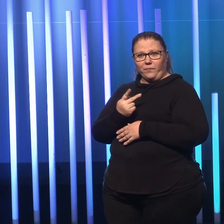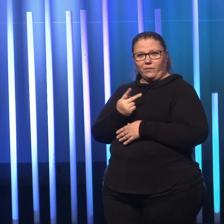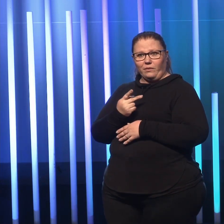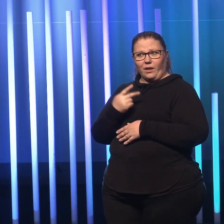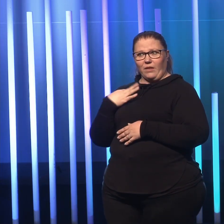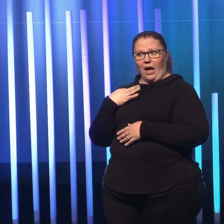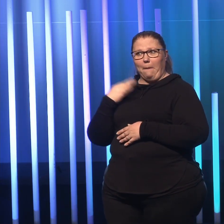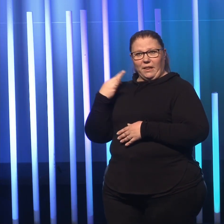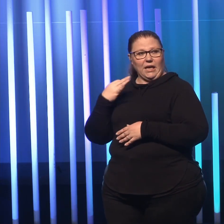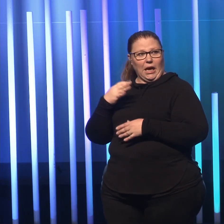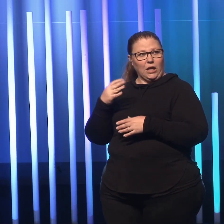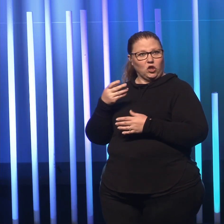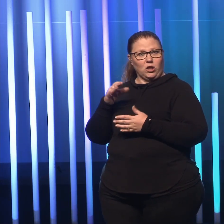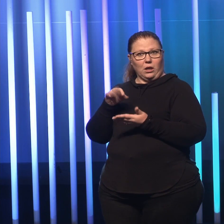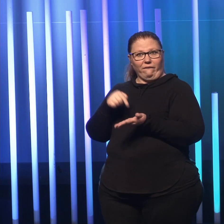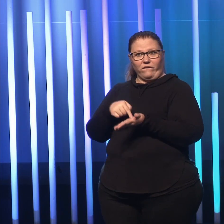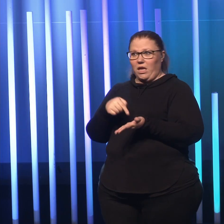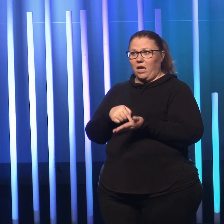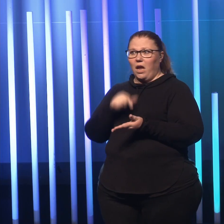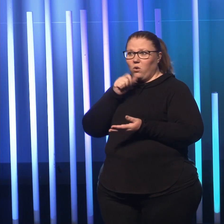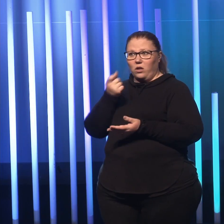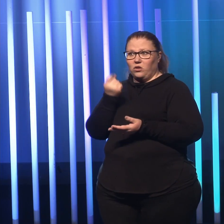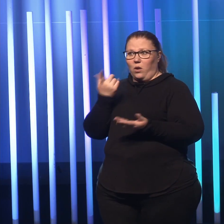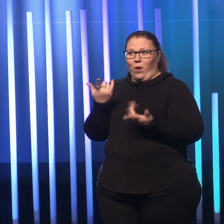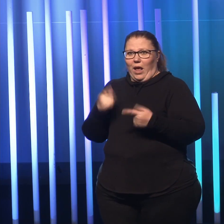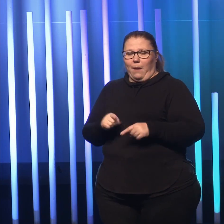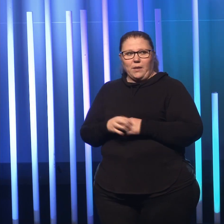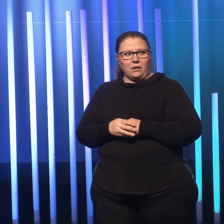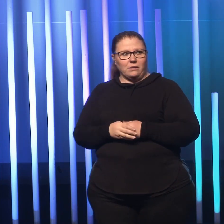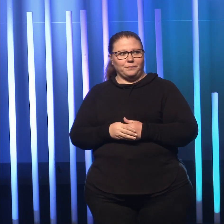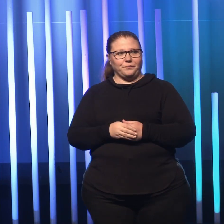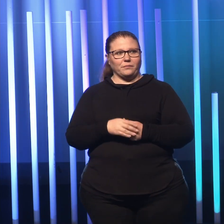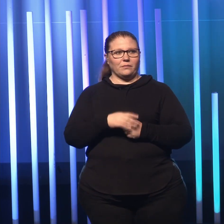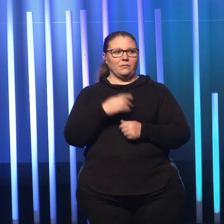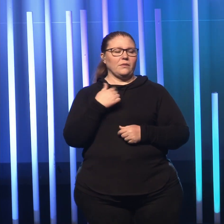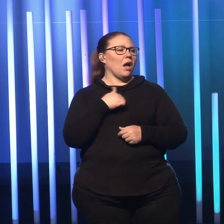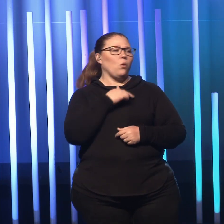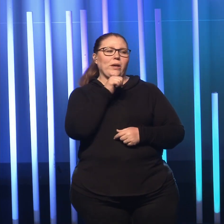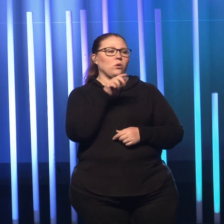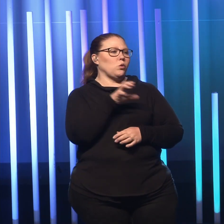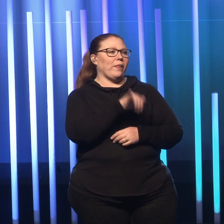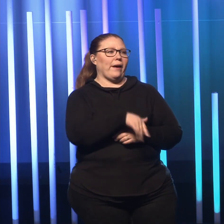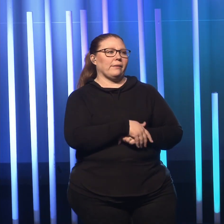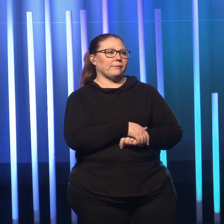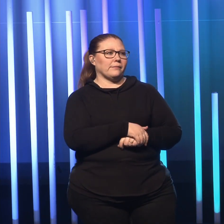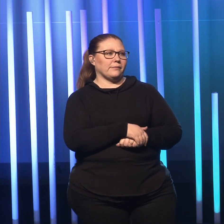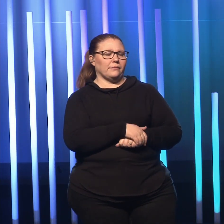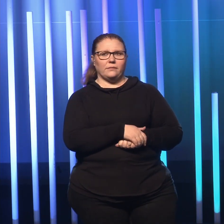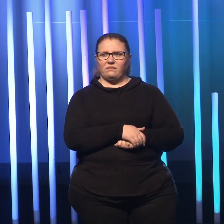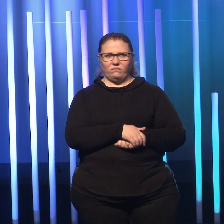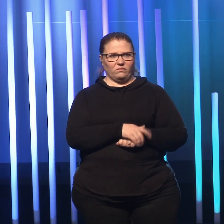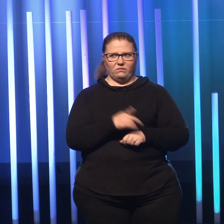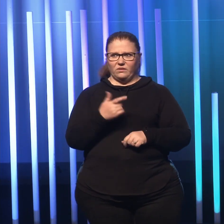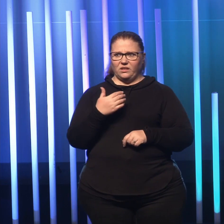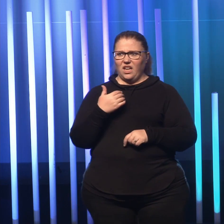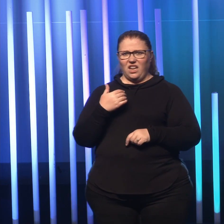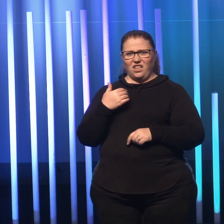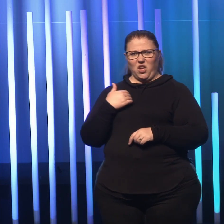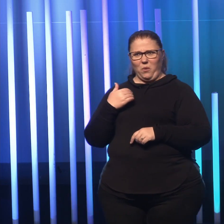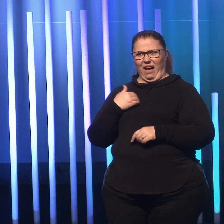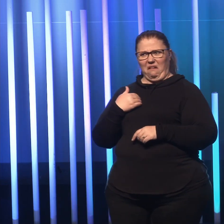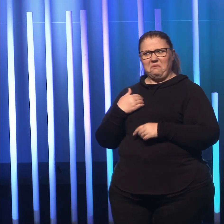application fee? I said, I'm not quite understanding what happened here. And they said, no, we don't do that. I said, don't you have an endowment or